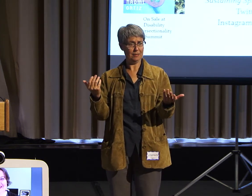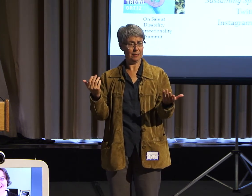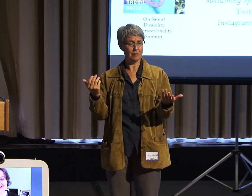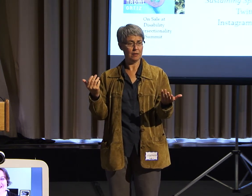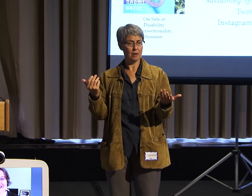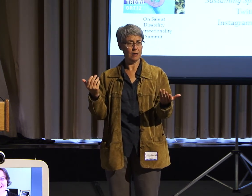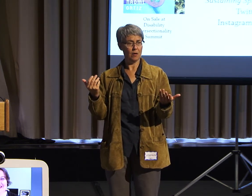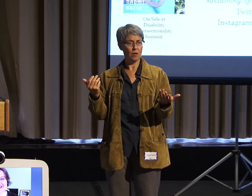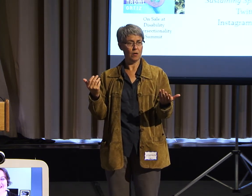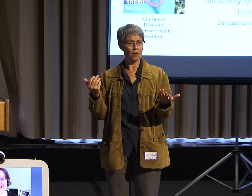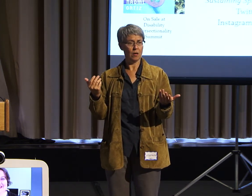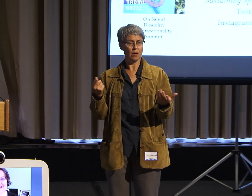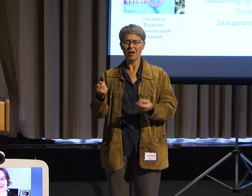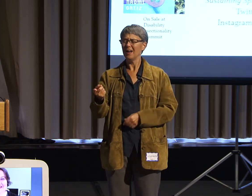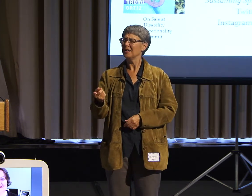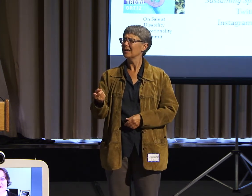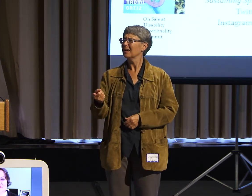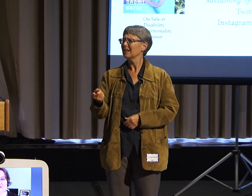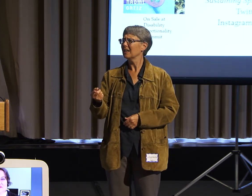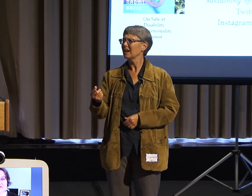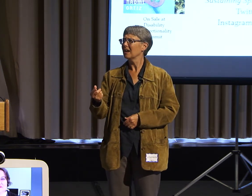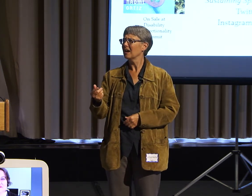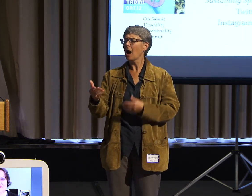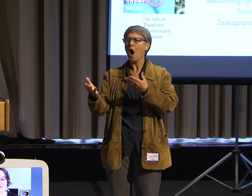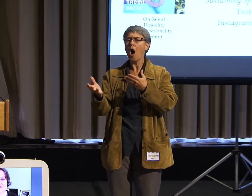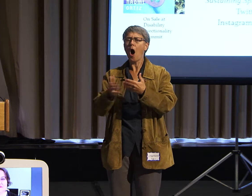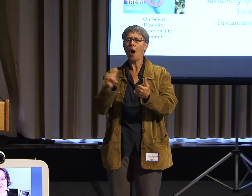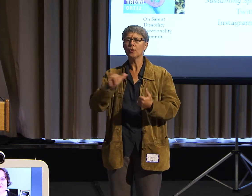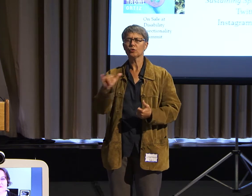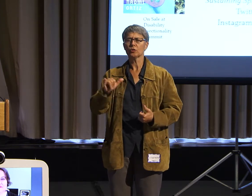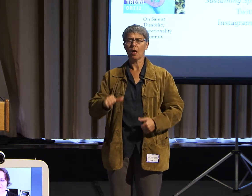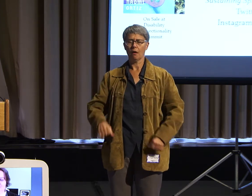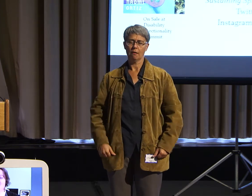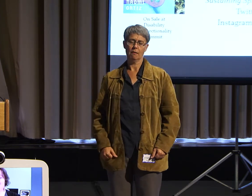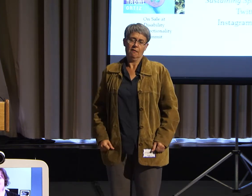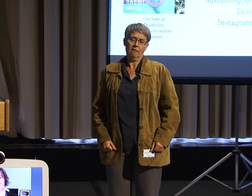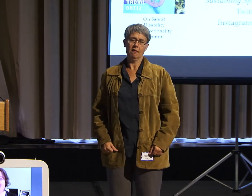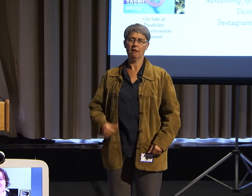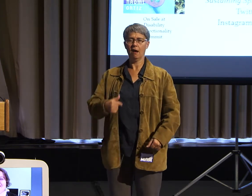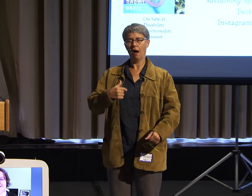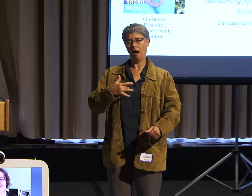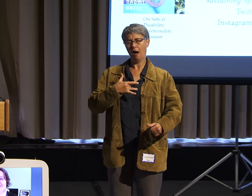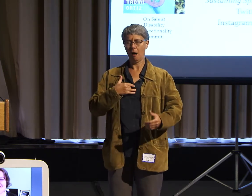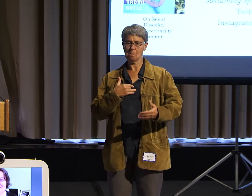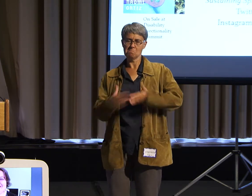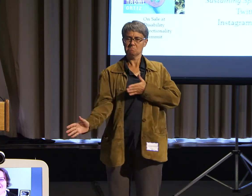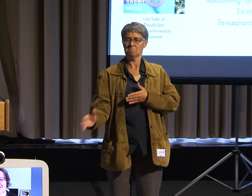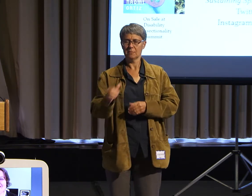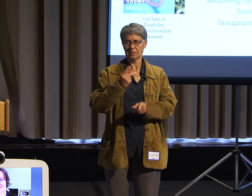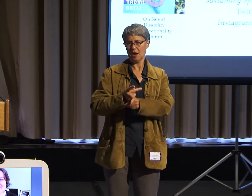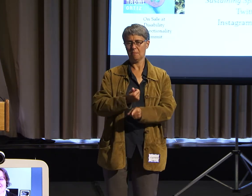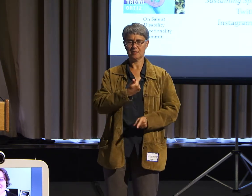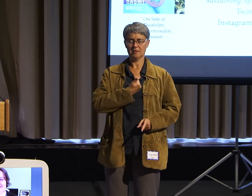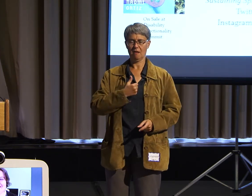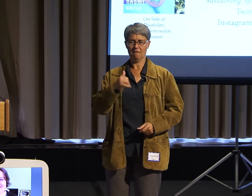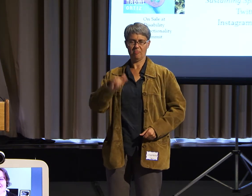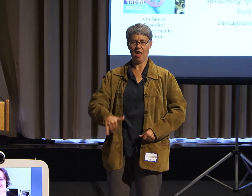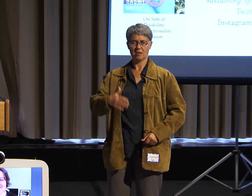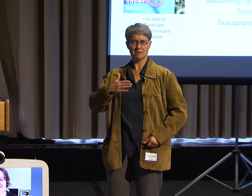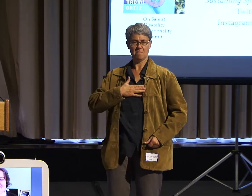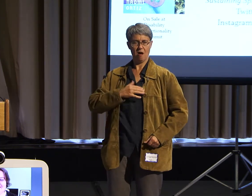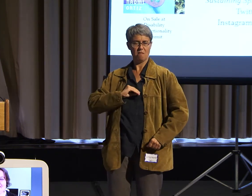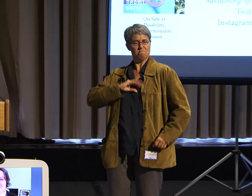will automatically say, well, I'm really bad at self-care. And we're not lying, we're telling the truth. We will all say that. And we're all really great at talking about how important it